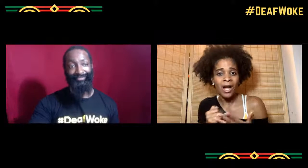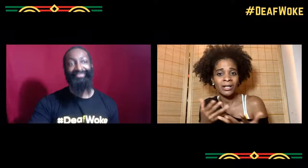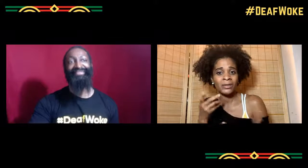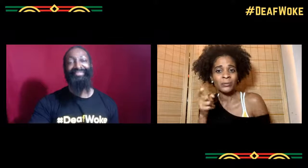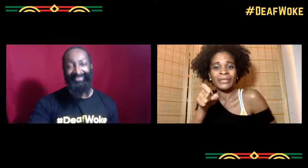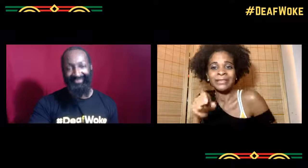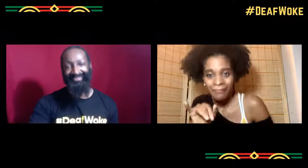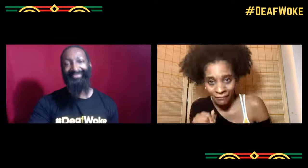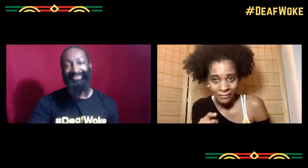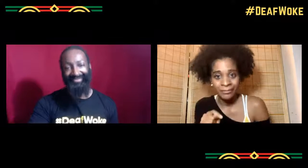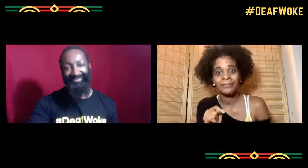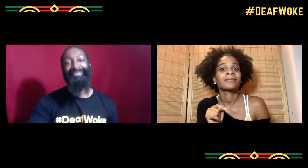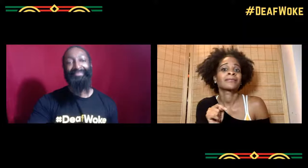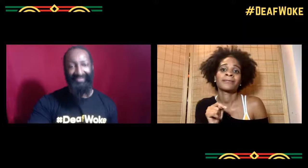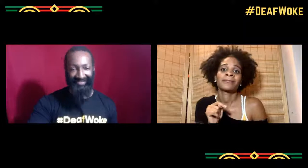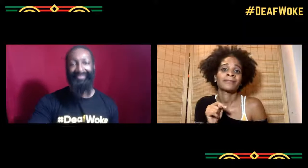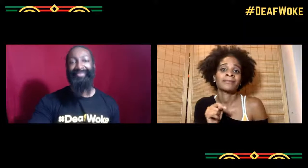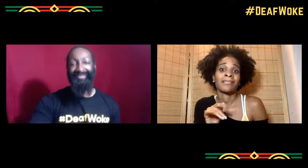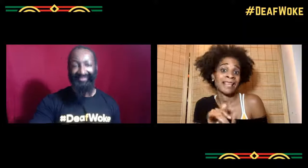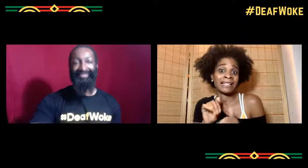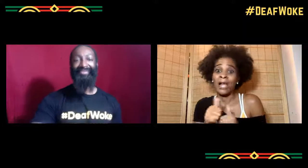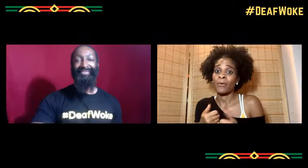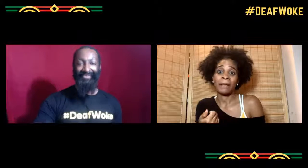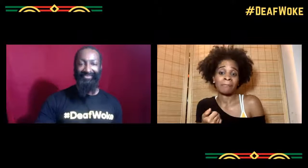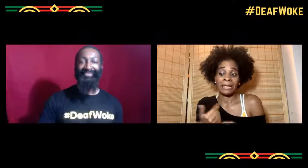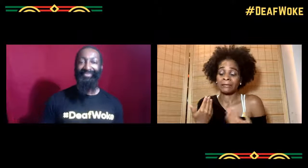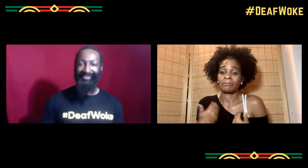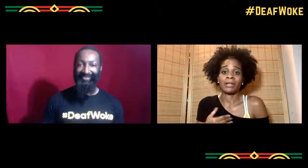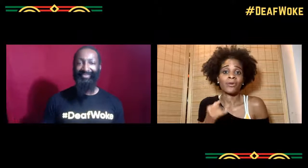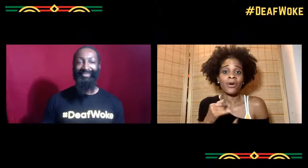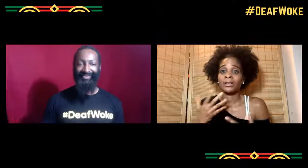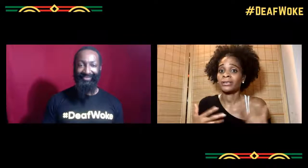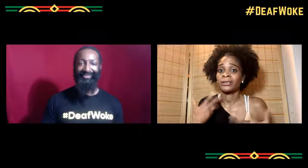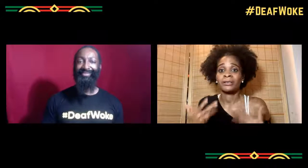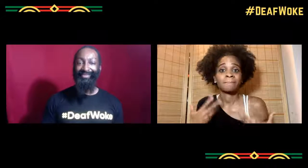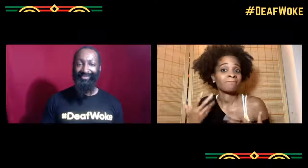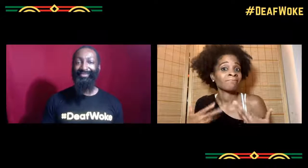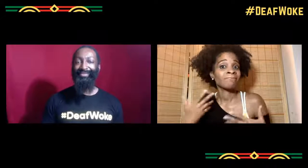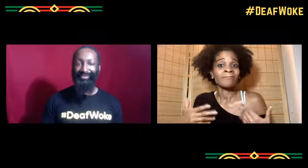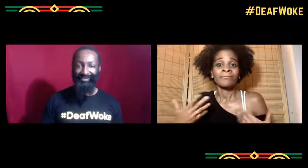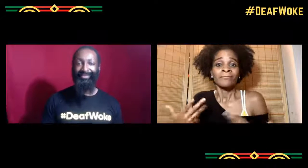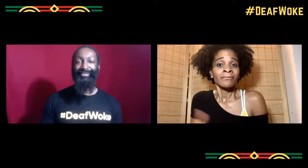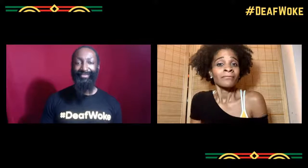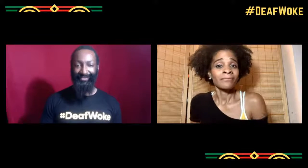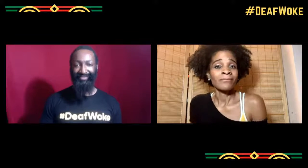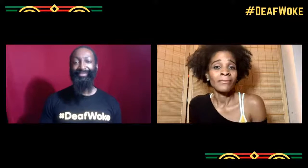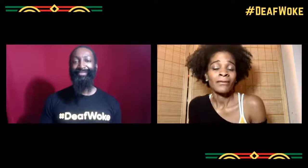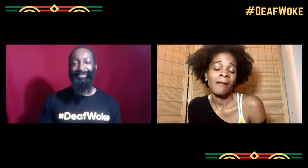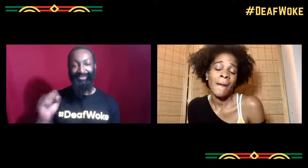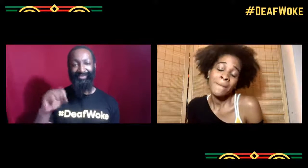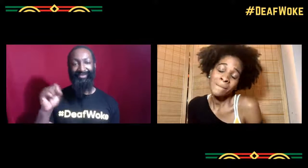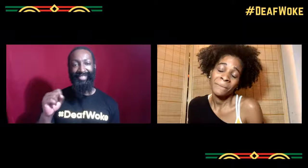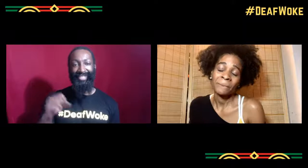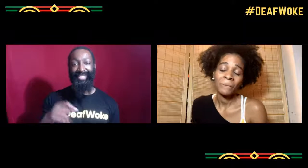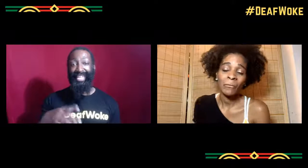we need to express ourselves, and we often do that through art. That's how I was able to do it.